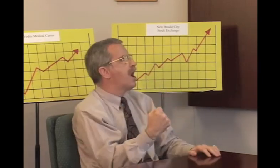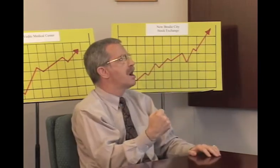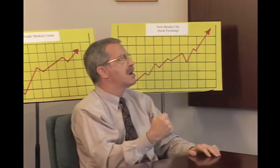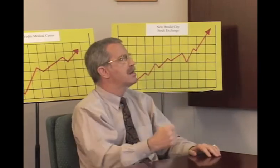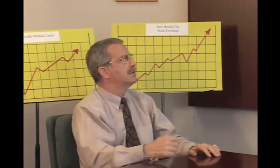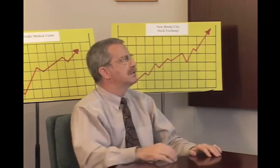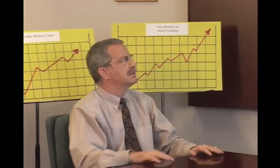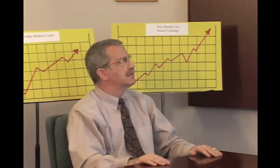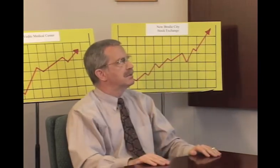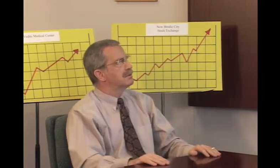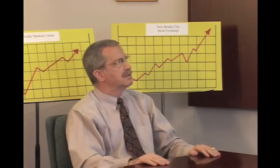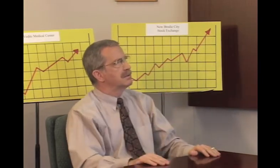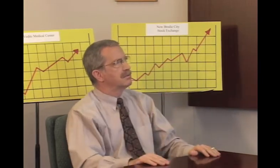parents.